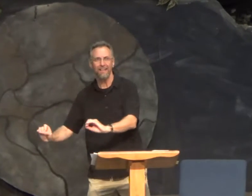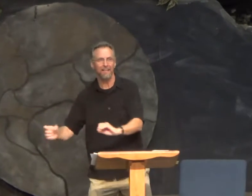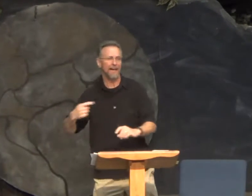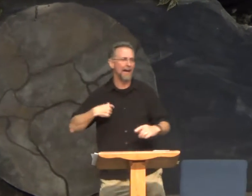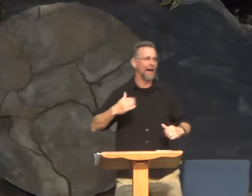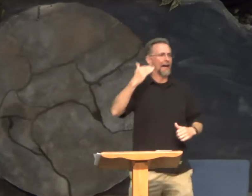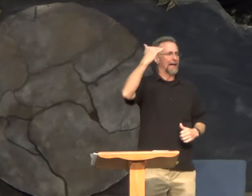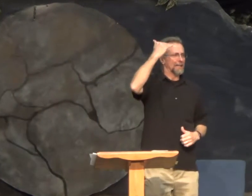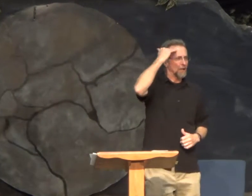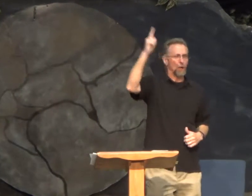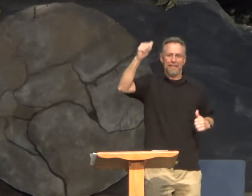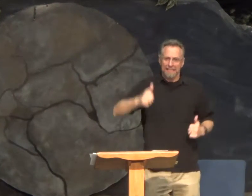There is no other Savior.